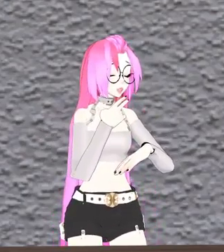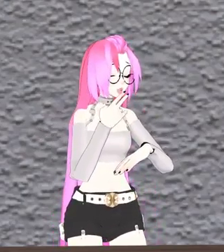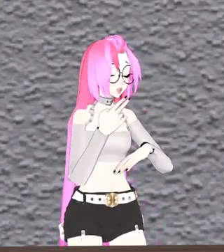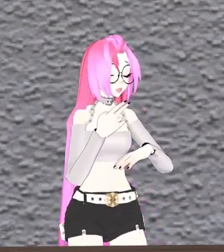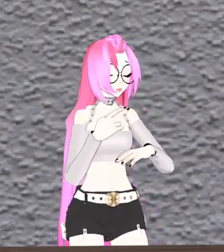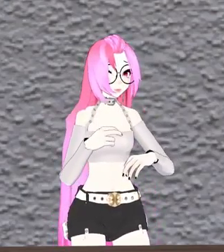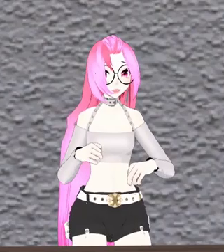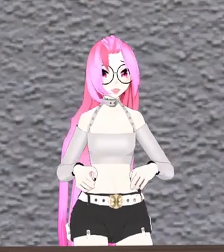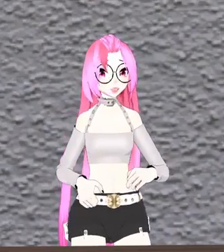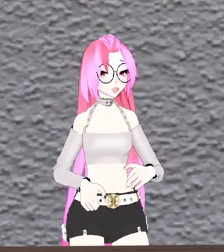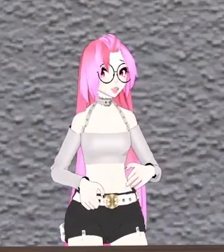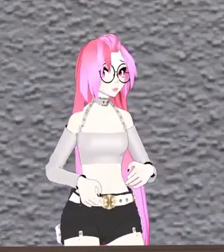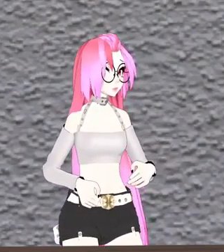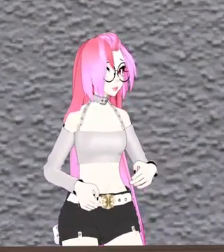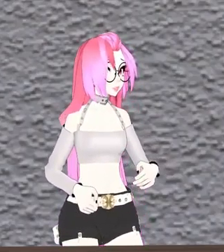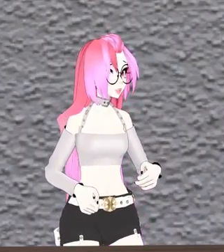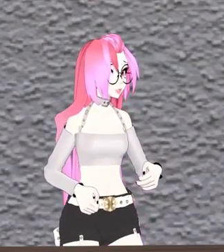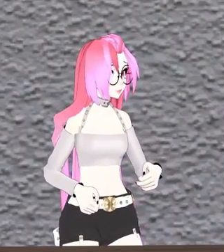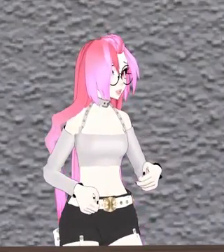Trying my voice lag. Okay, is it back?